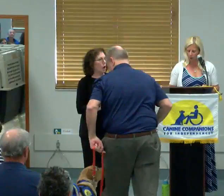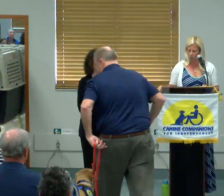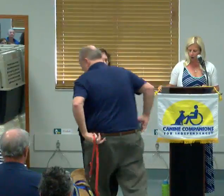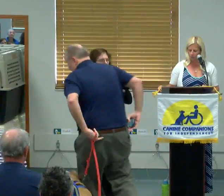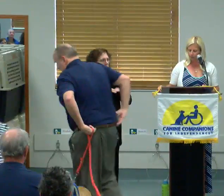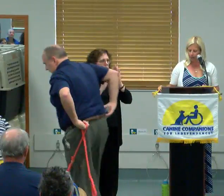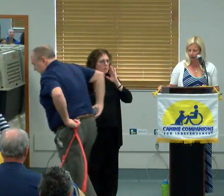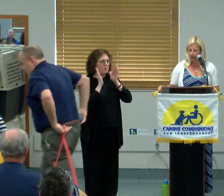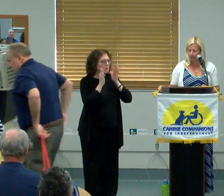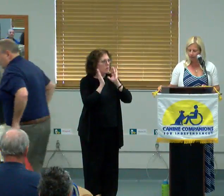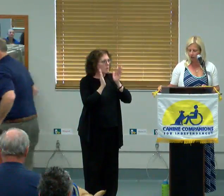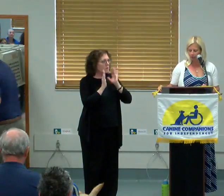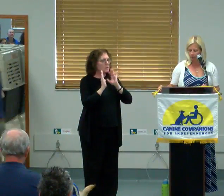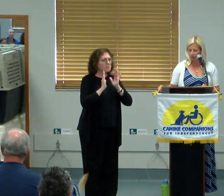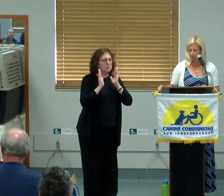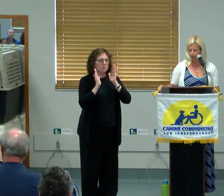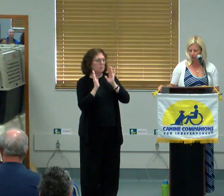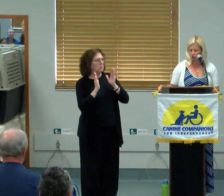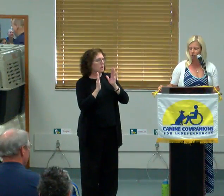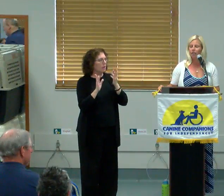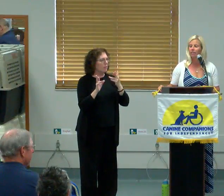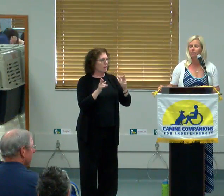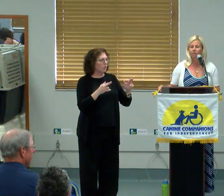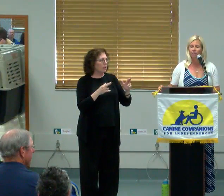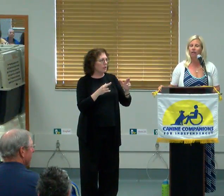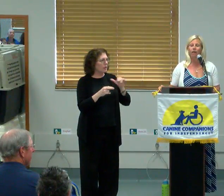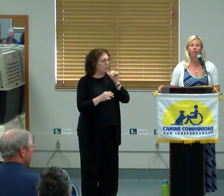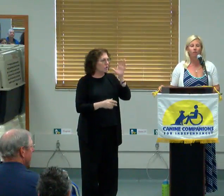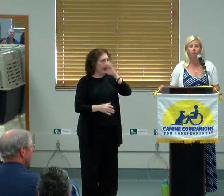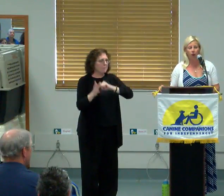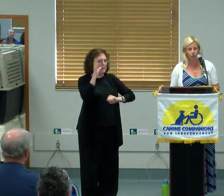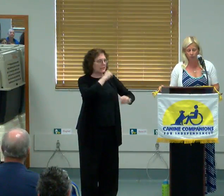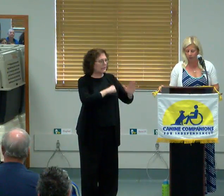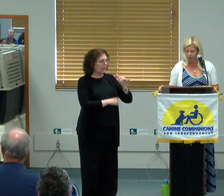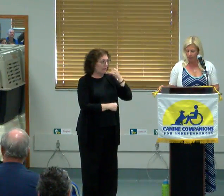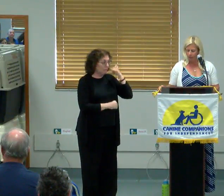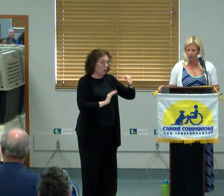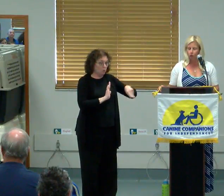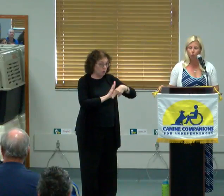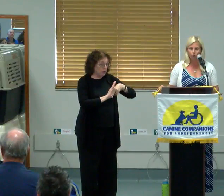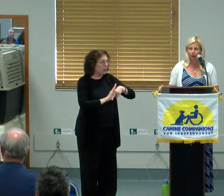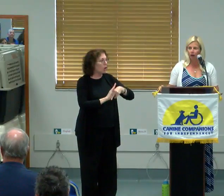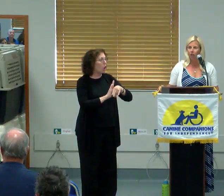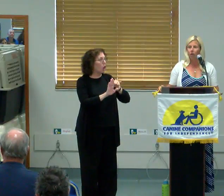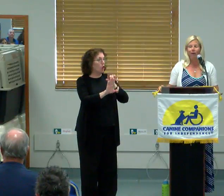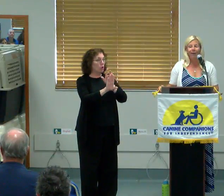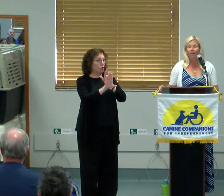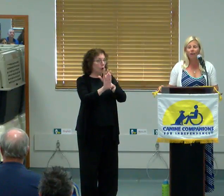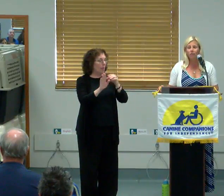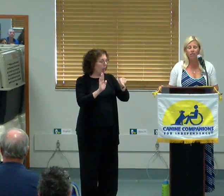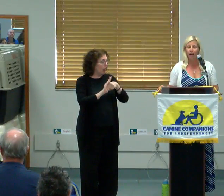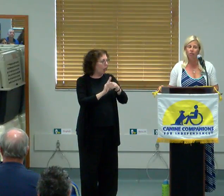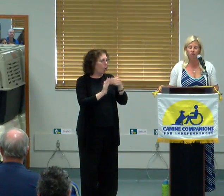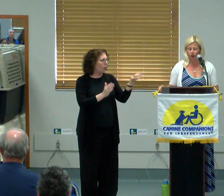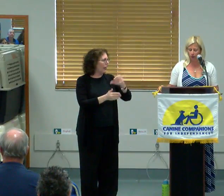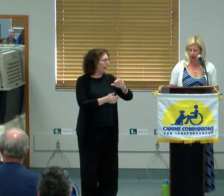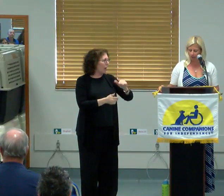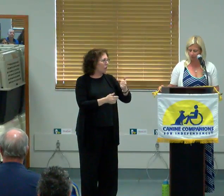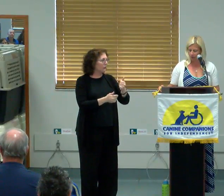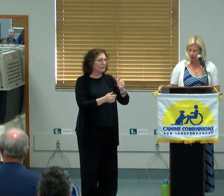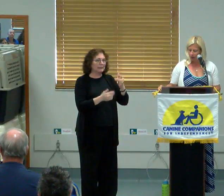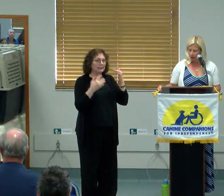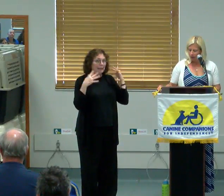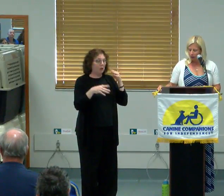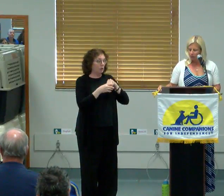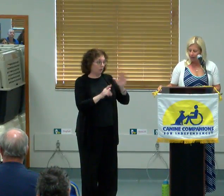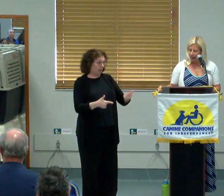on or being hypervigilant to make sure she isn't missing the phone, the doorbell, or any other sounds in her